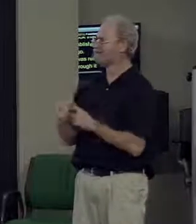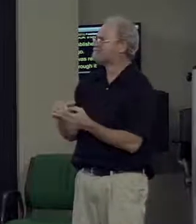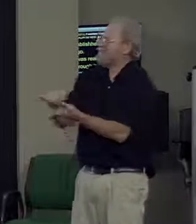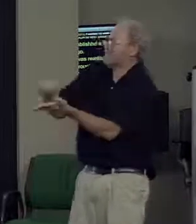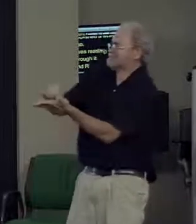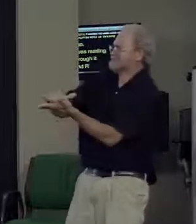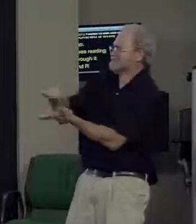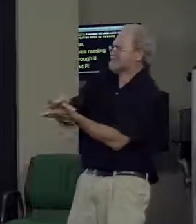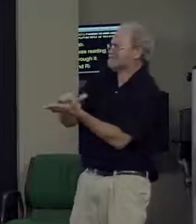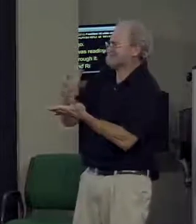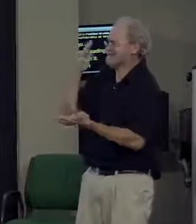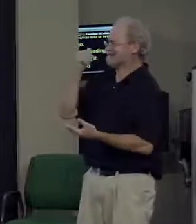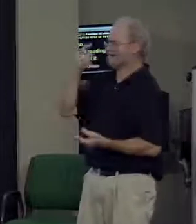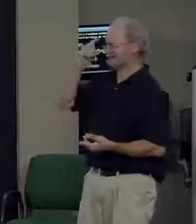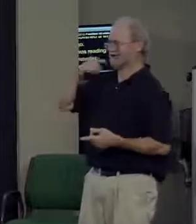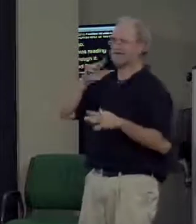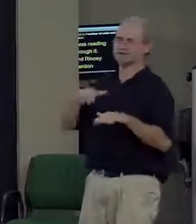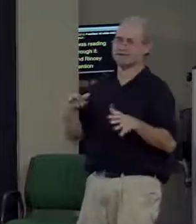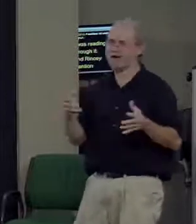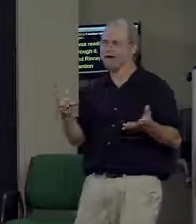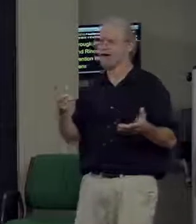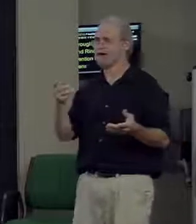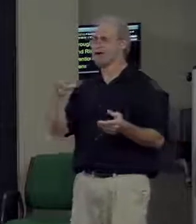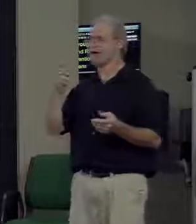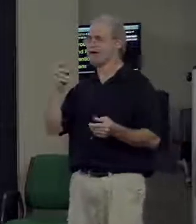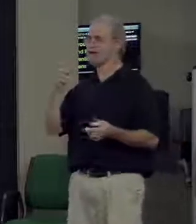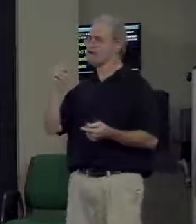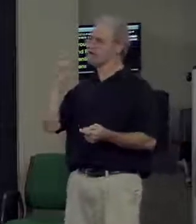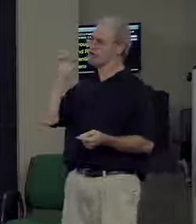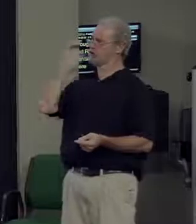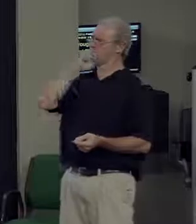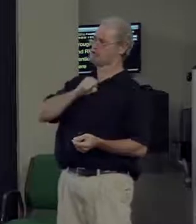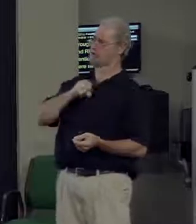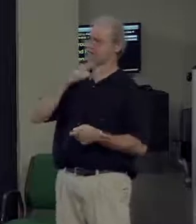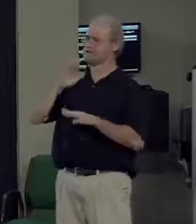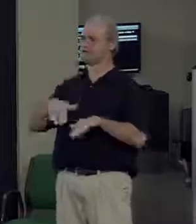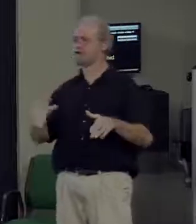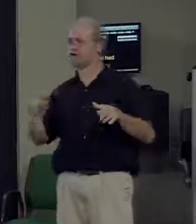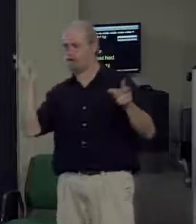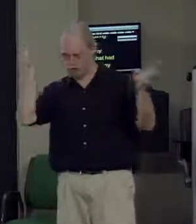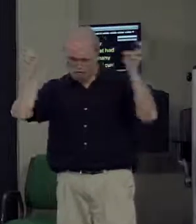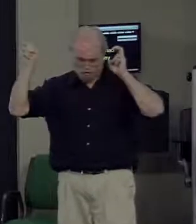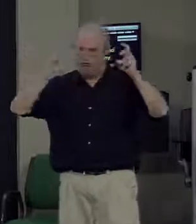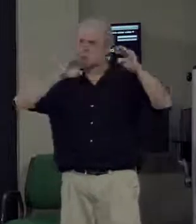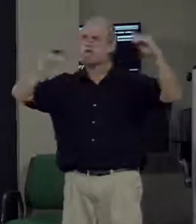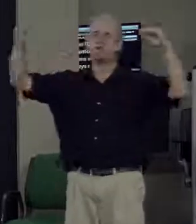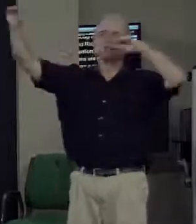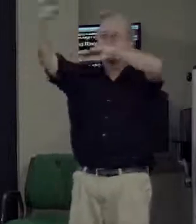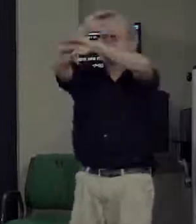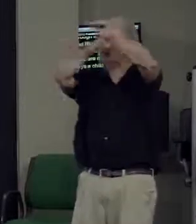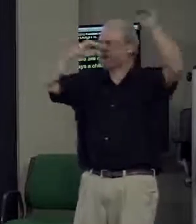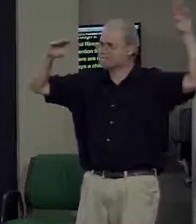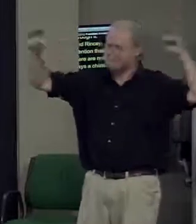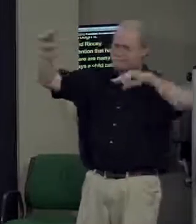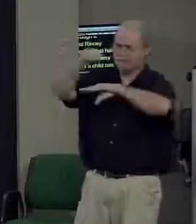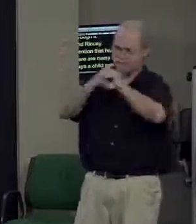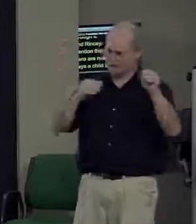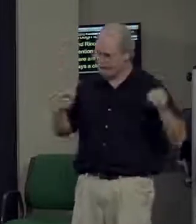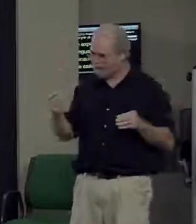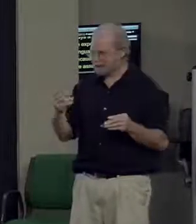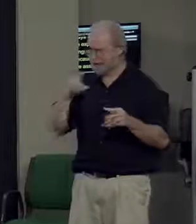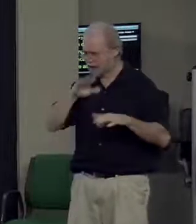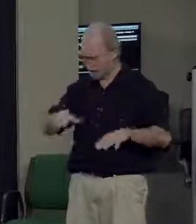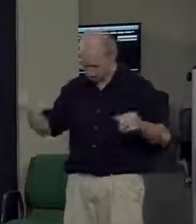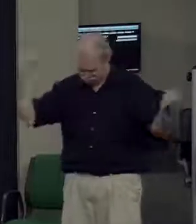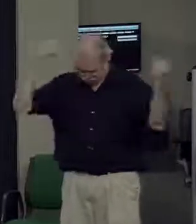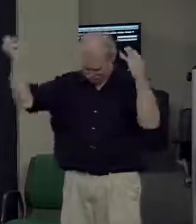there are many ways that a child can be exposed to language, because there's the assumption that children are always hearing things around them